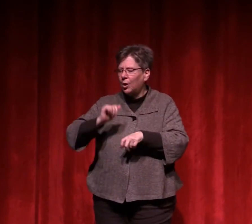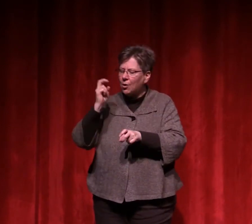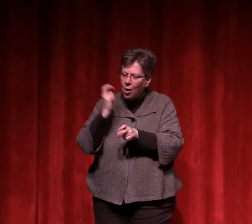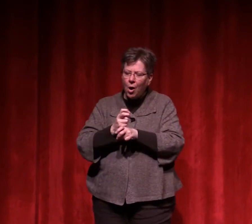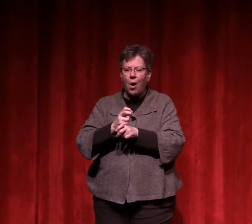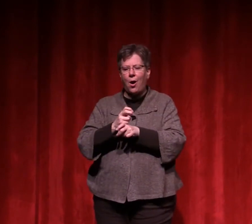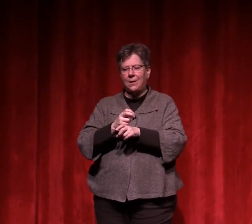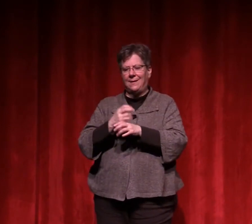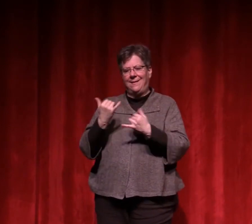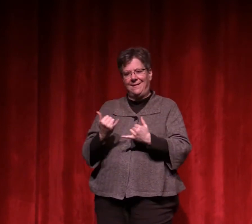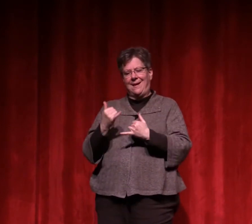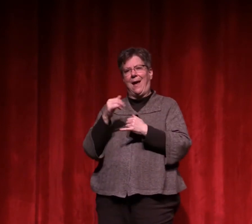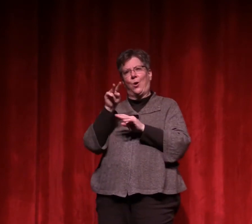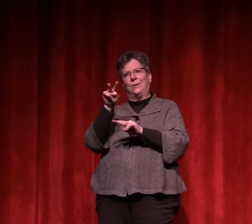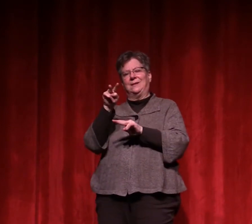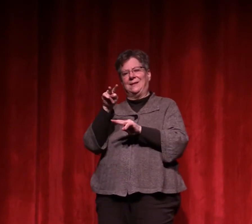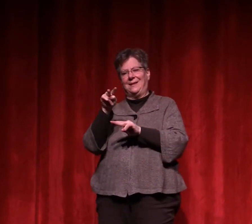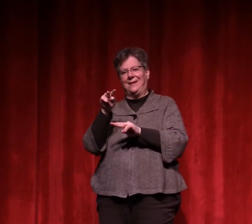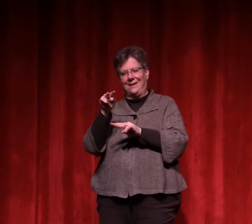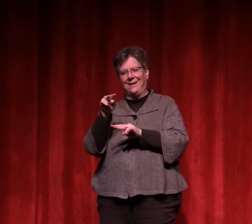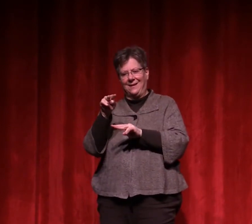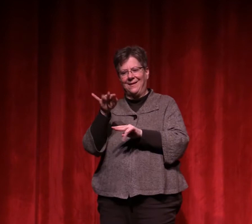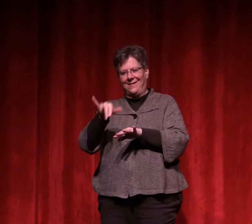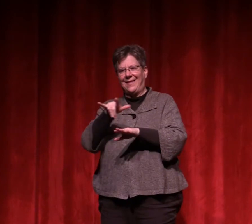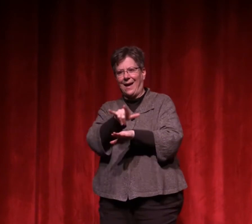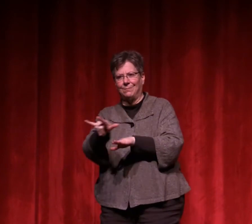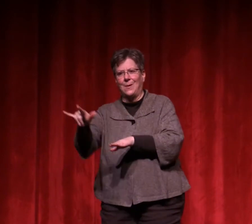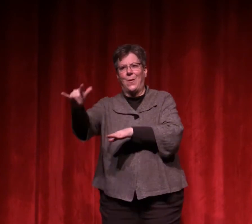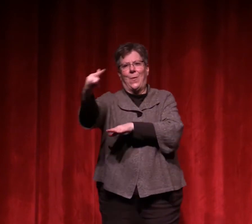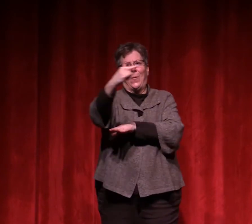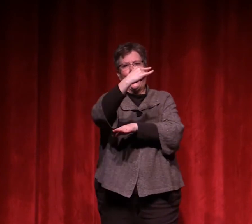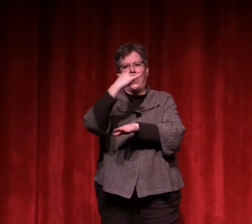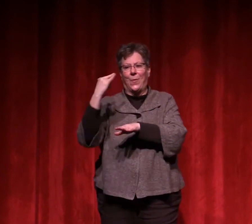work and honk honk, that's love.